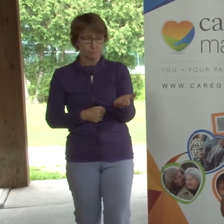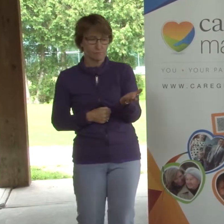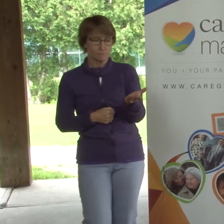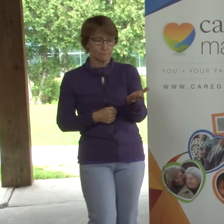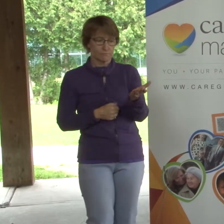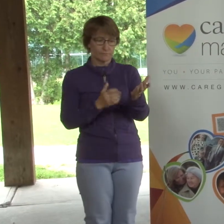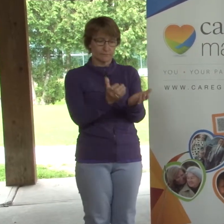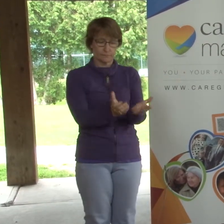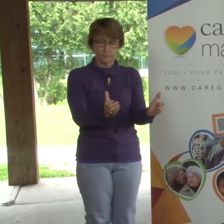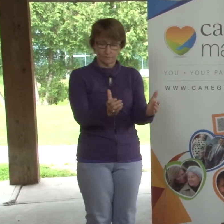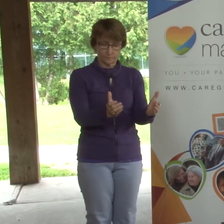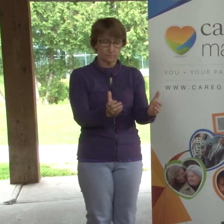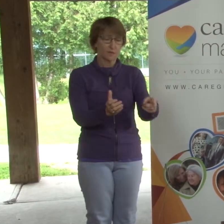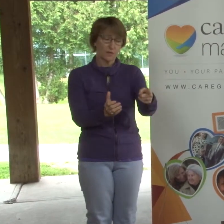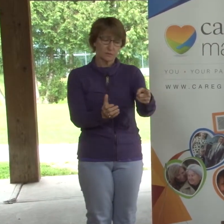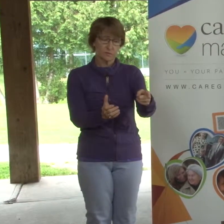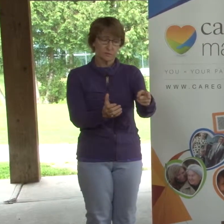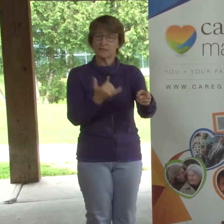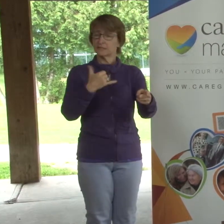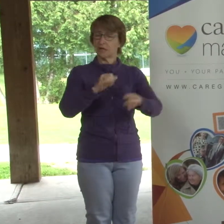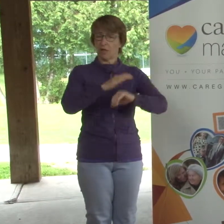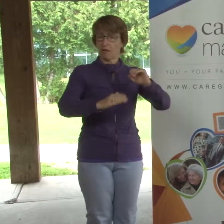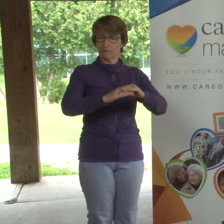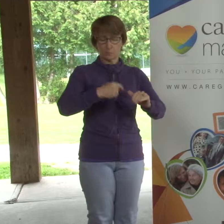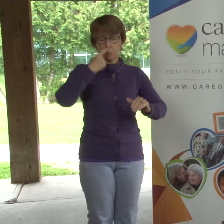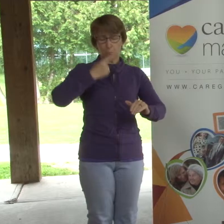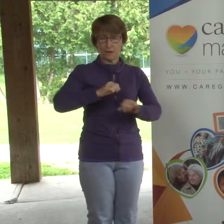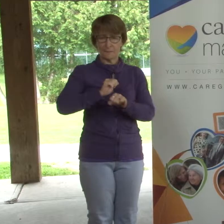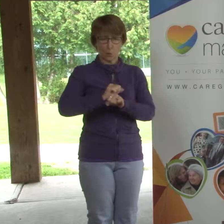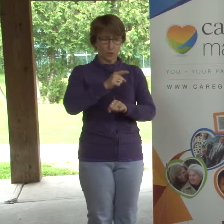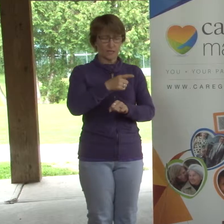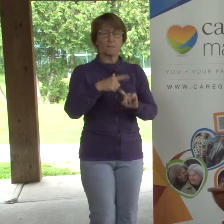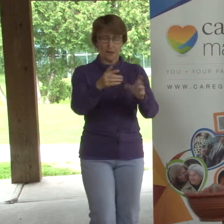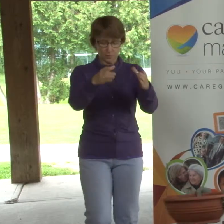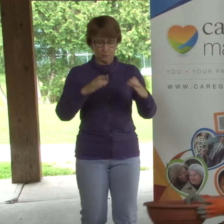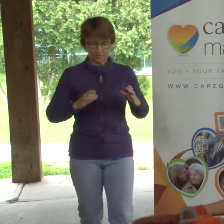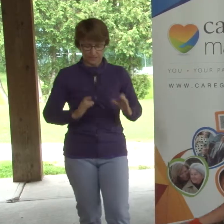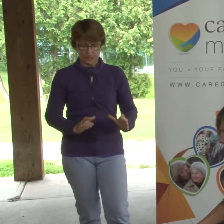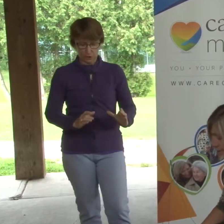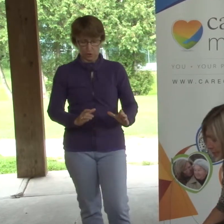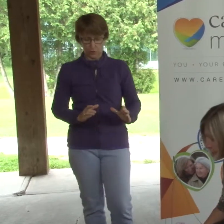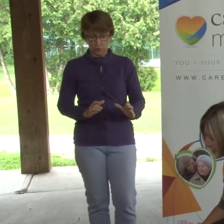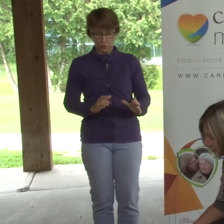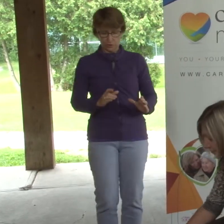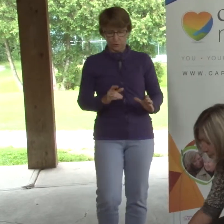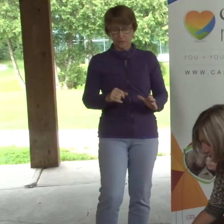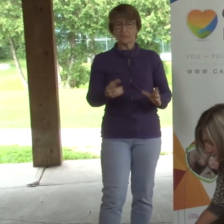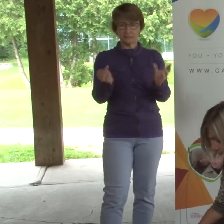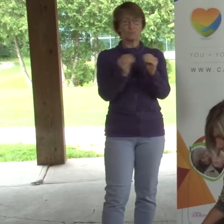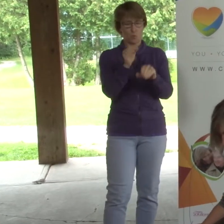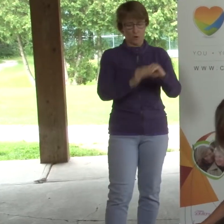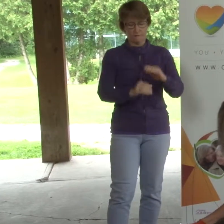into a pot this size. And I think this is still comfortable for me to work, but I'm going to move it down here because this is even more